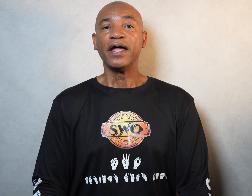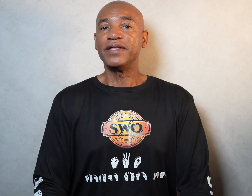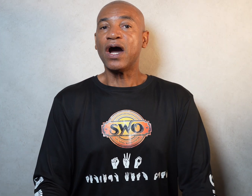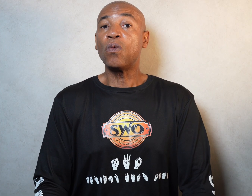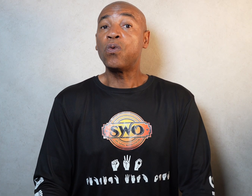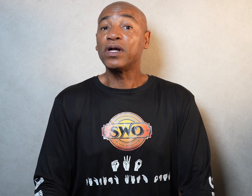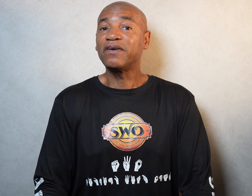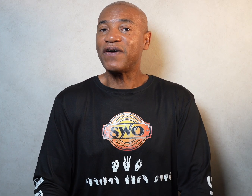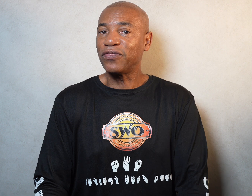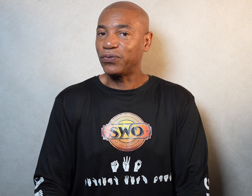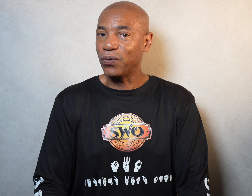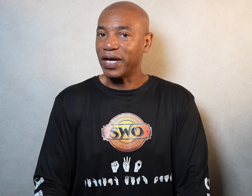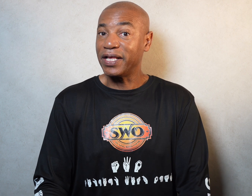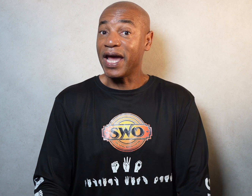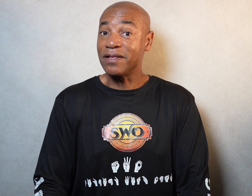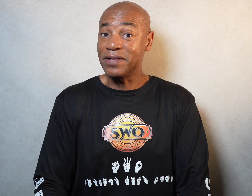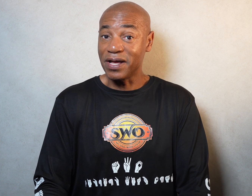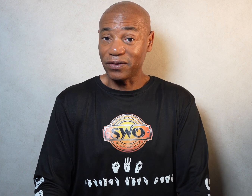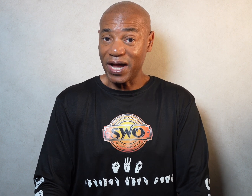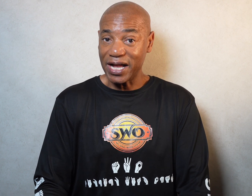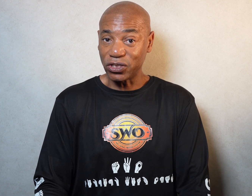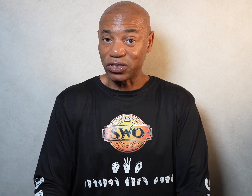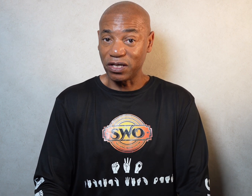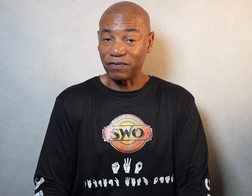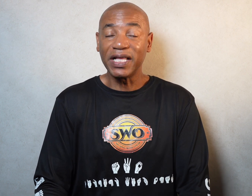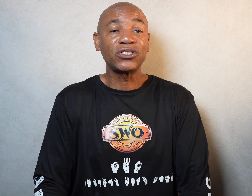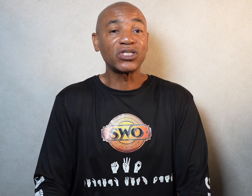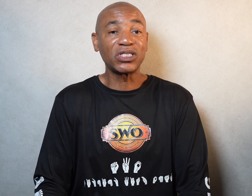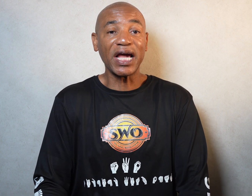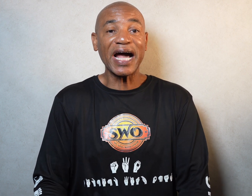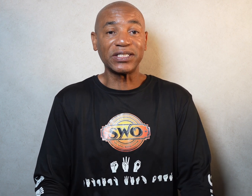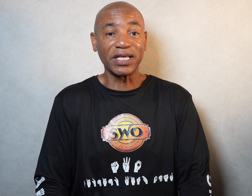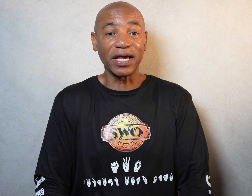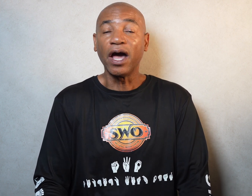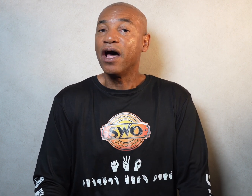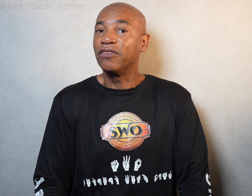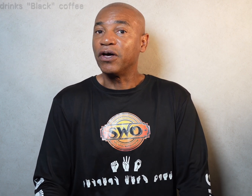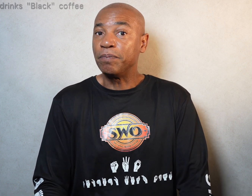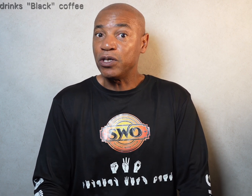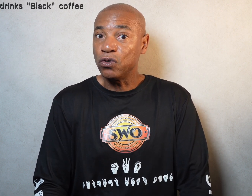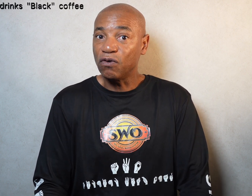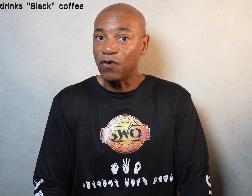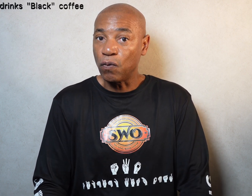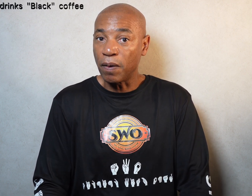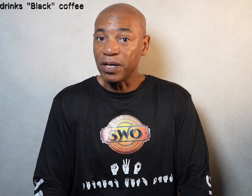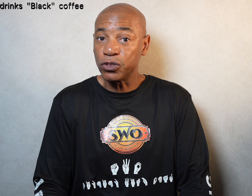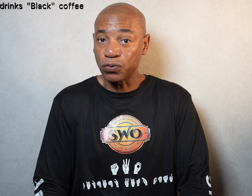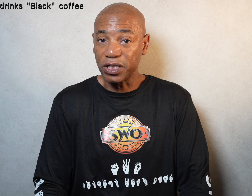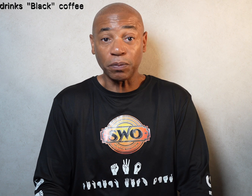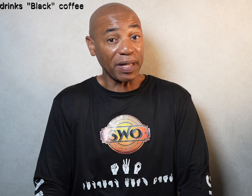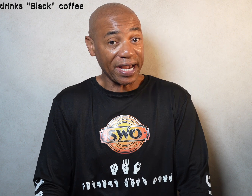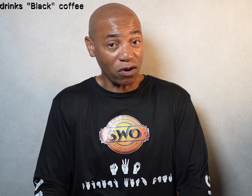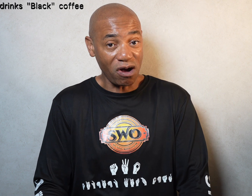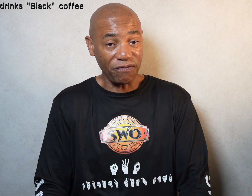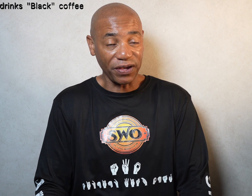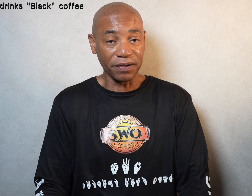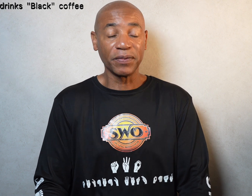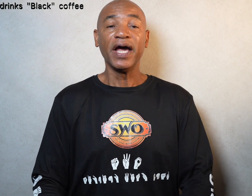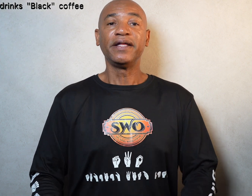Now, what if I throw in another adjective? Let's just say I say, the beautiful woman drinks black coffee.